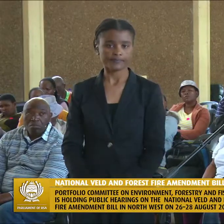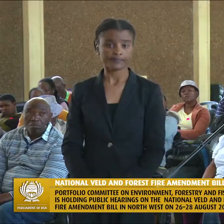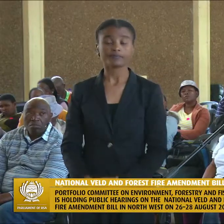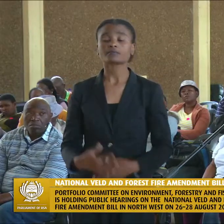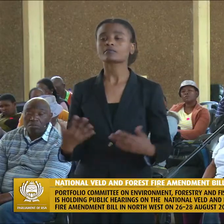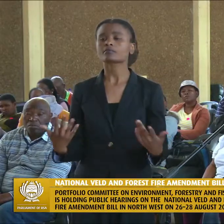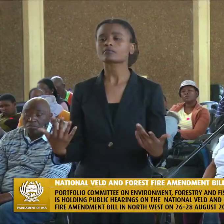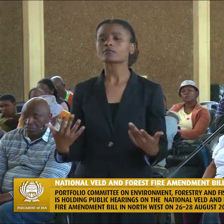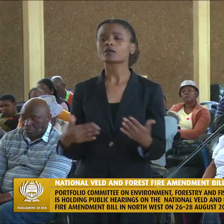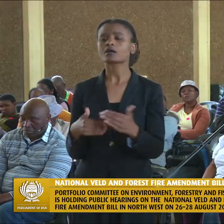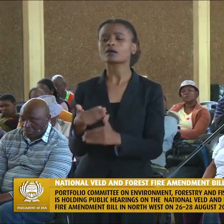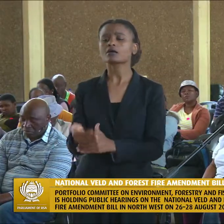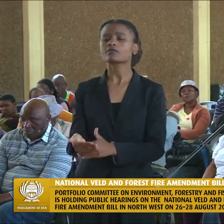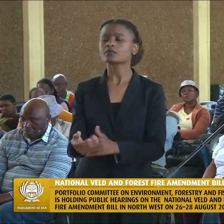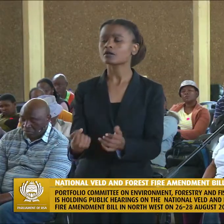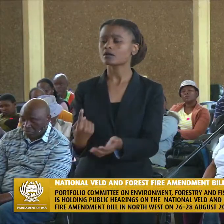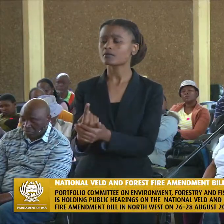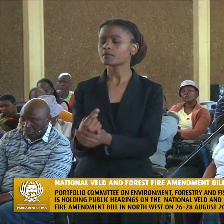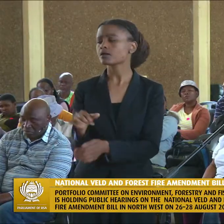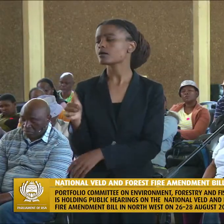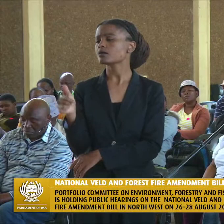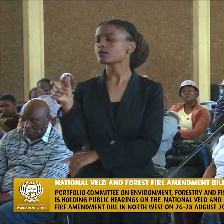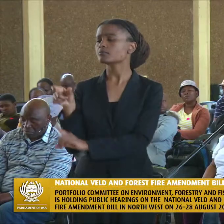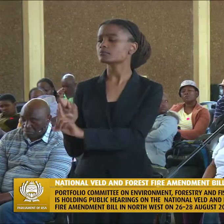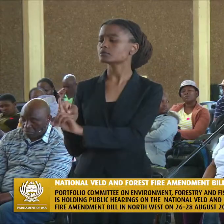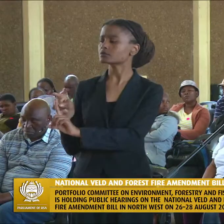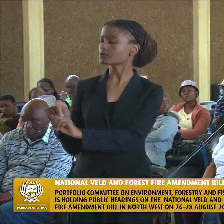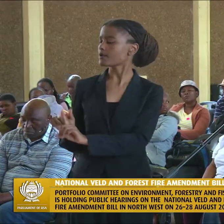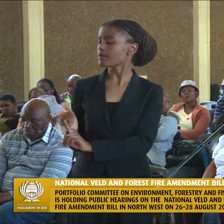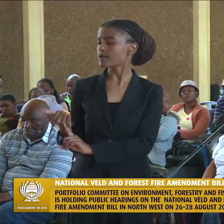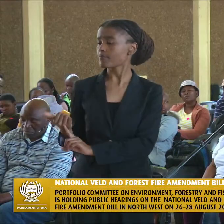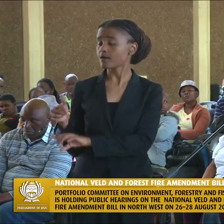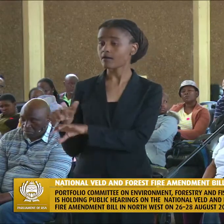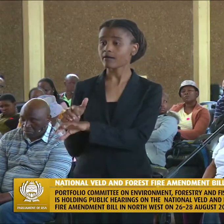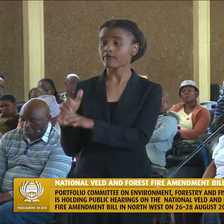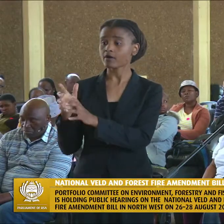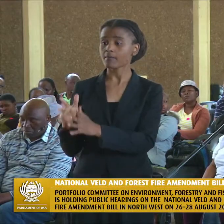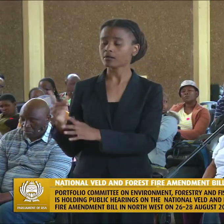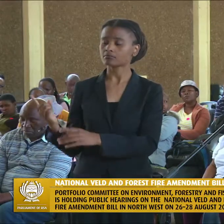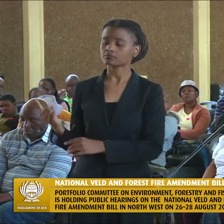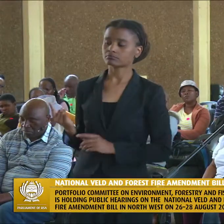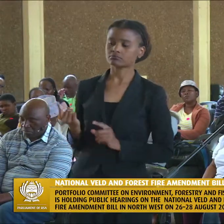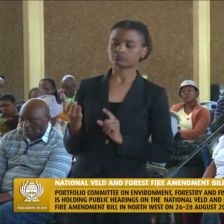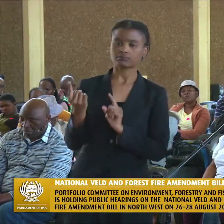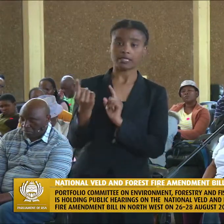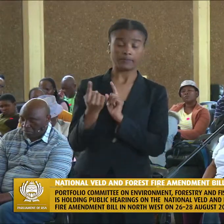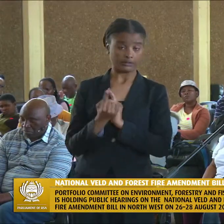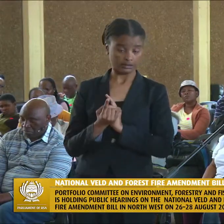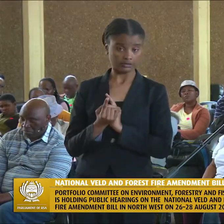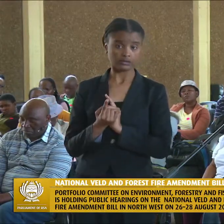in the short period then the other the neighboring farmer approached us